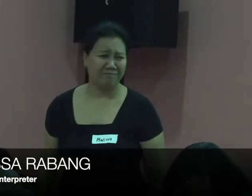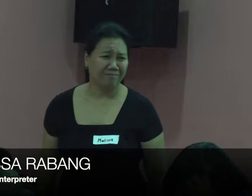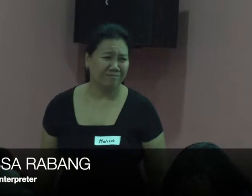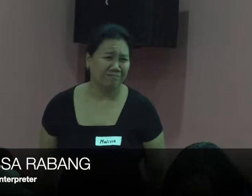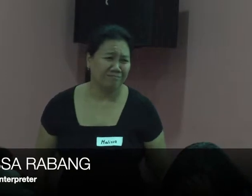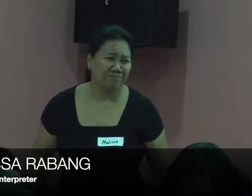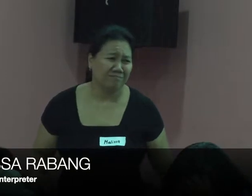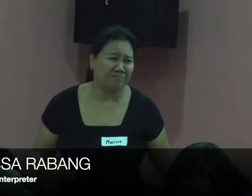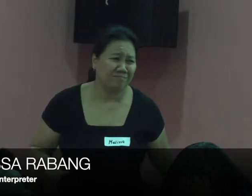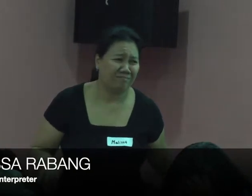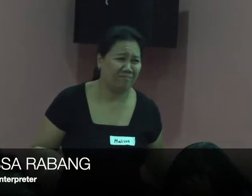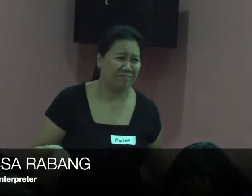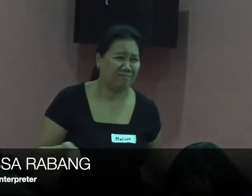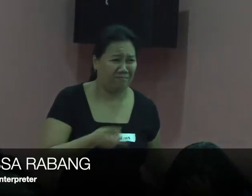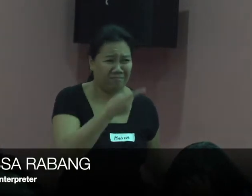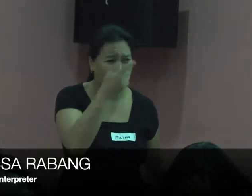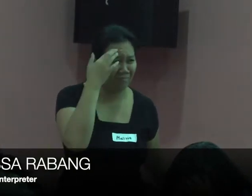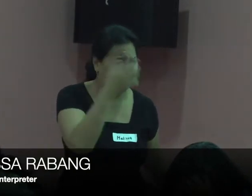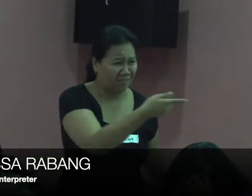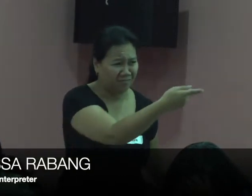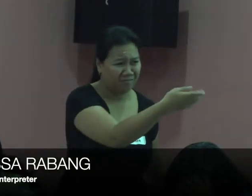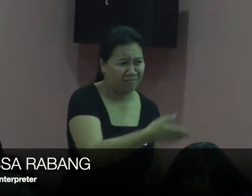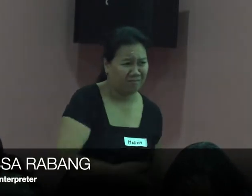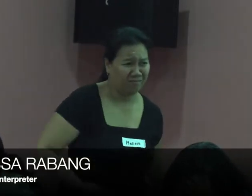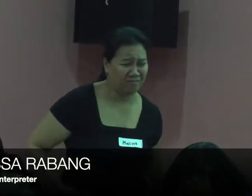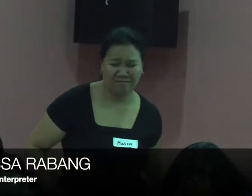fire questions na i-document ba yung gano'n.